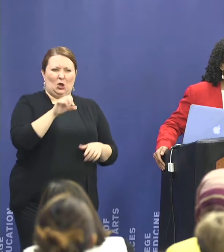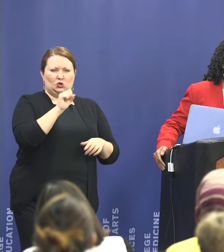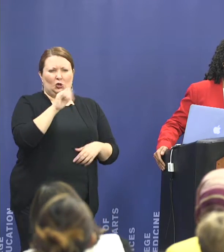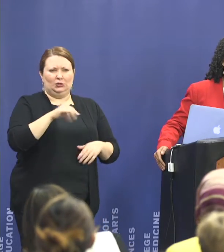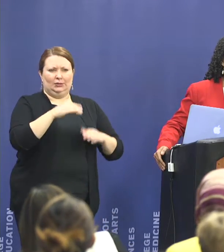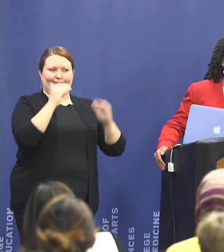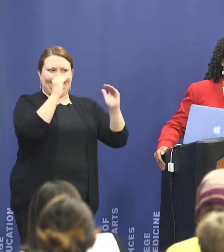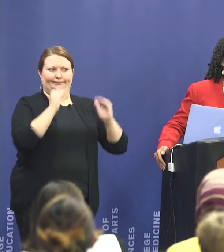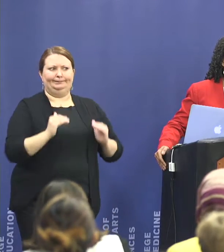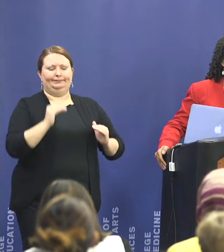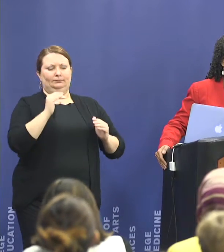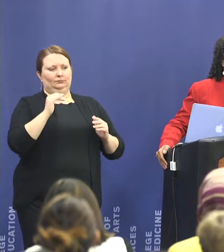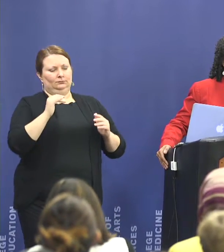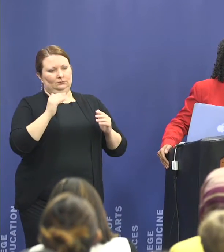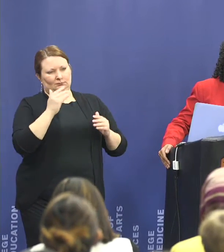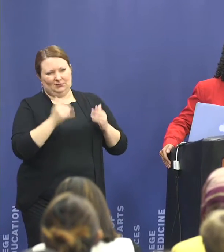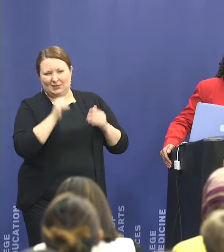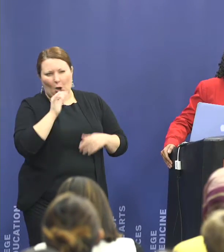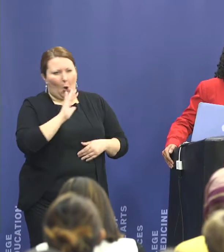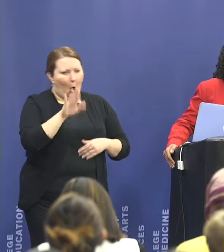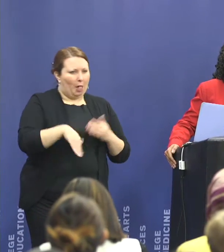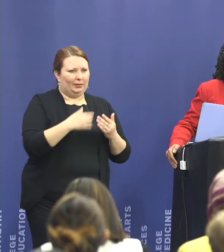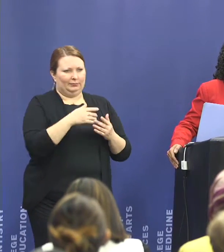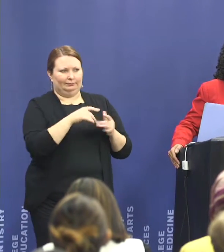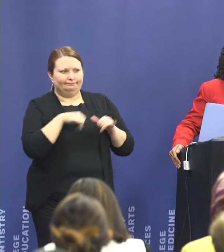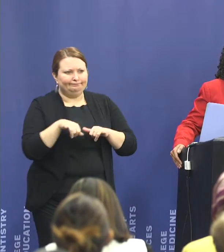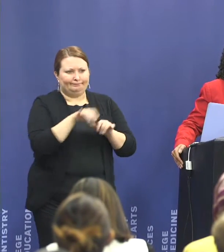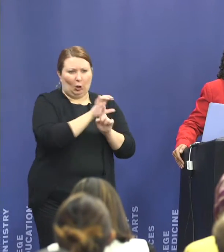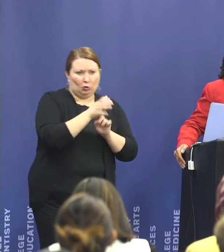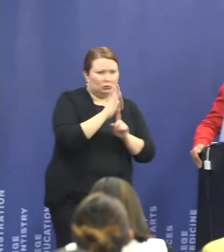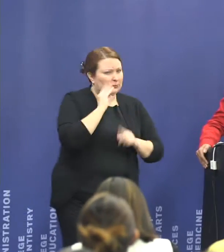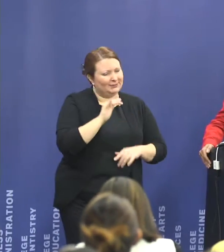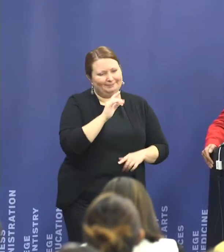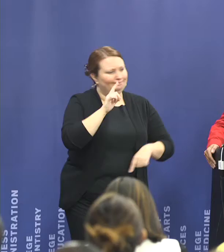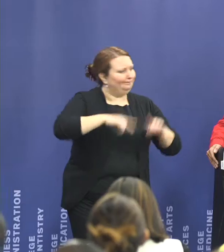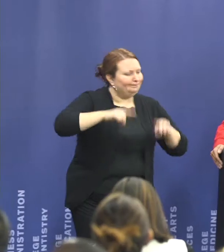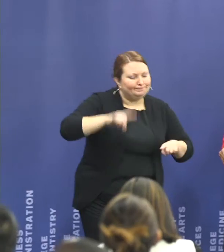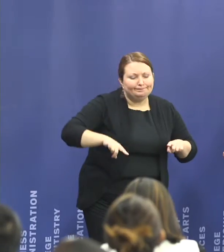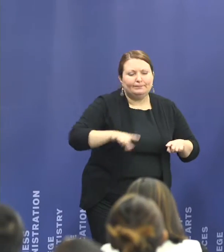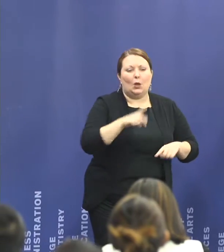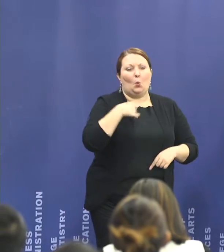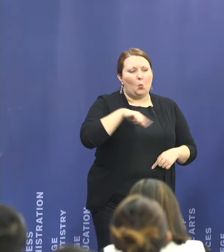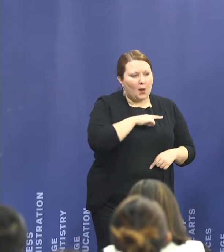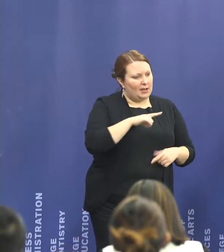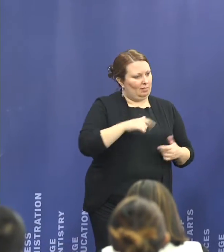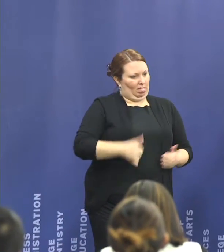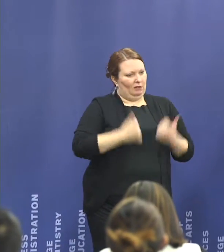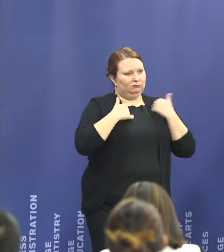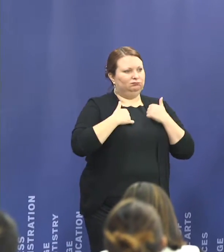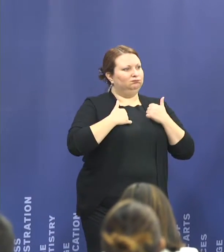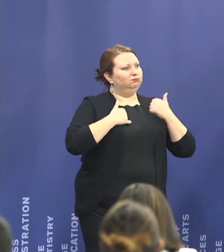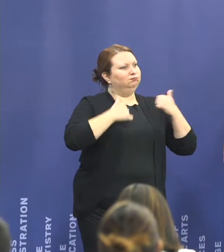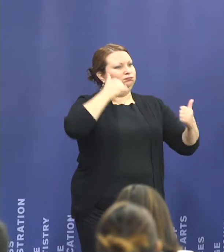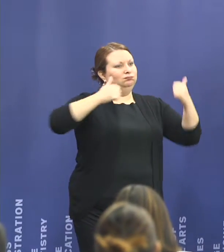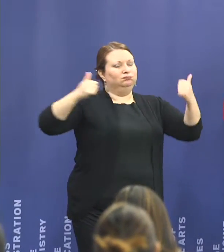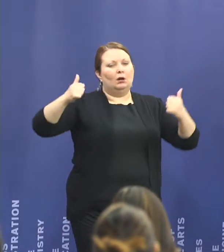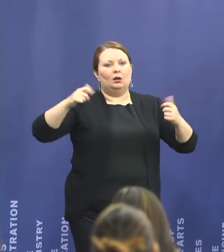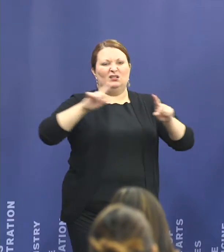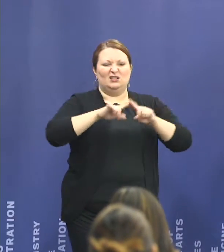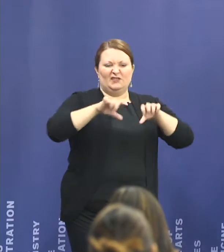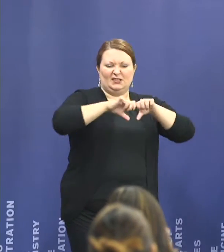status. It doesn't mean that we have the same cultural experiences or that we are located in the same systems